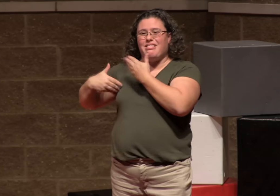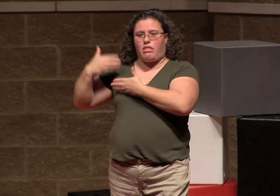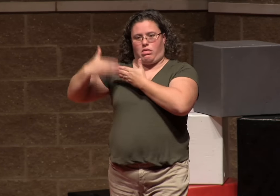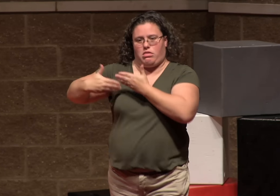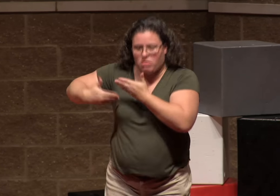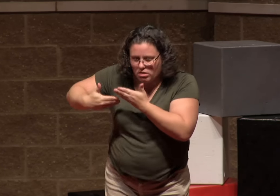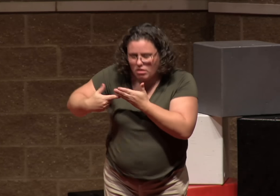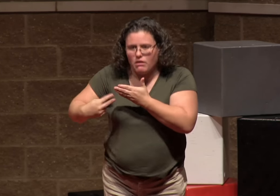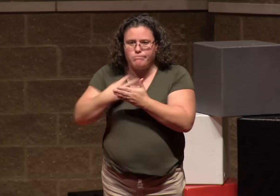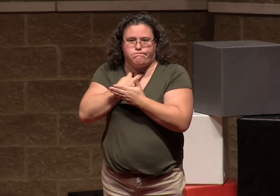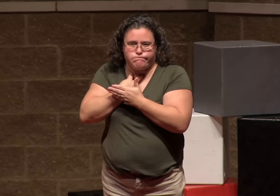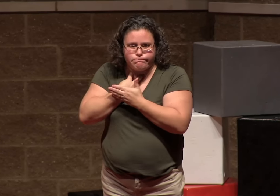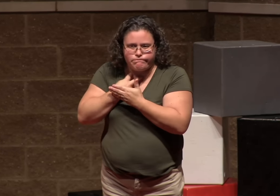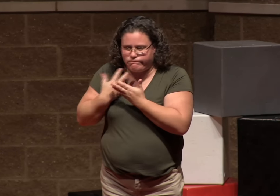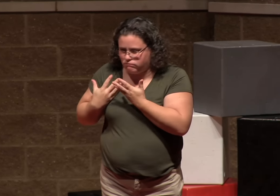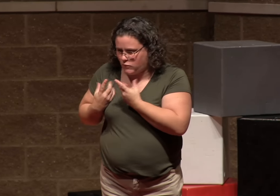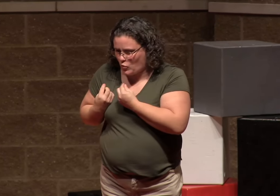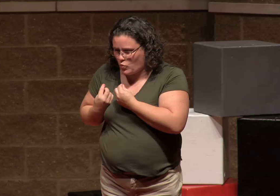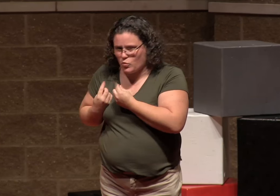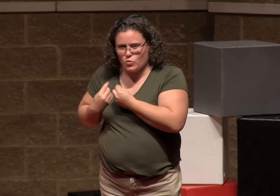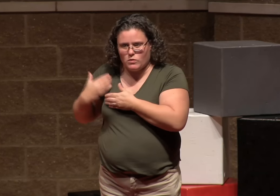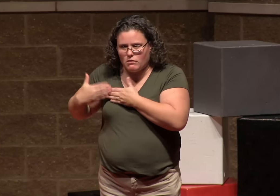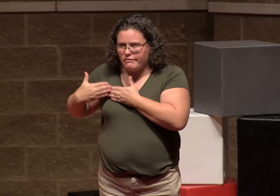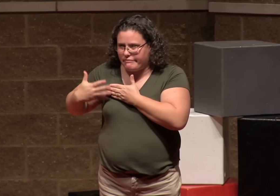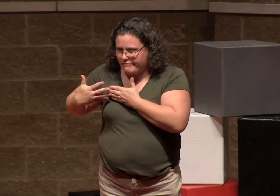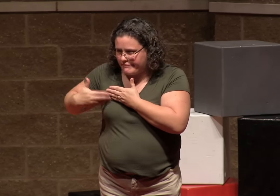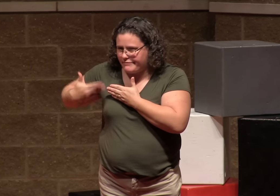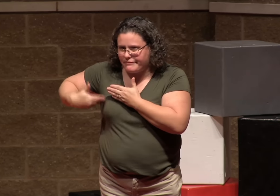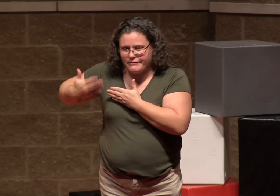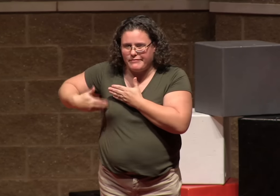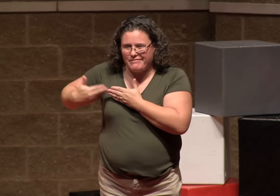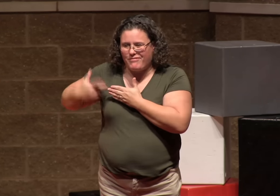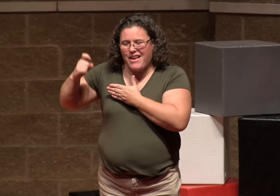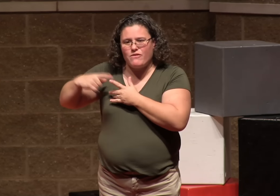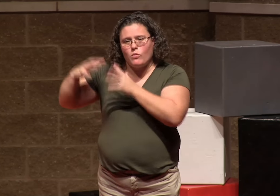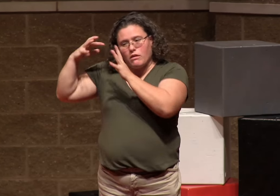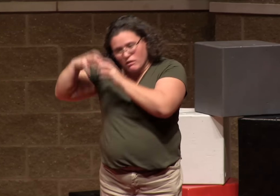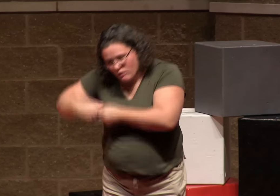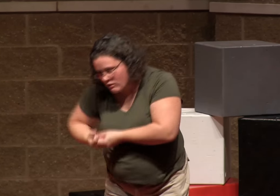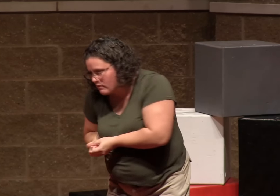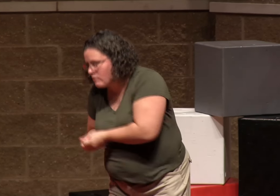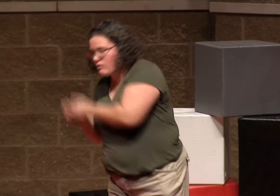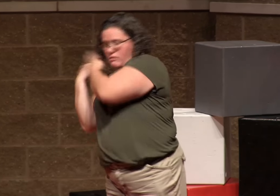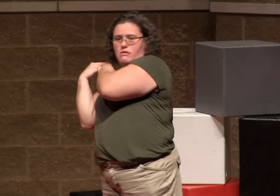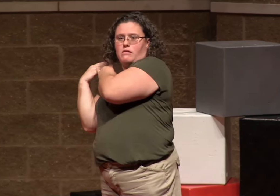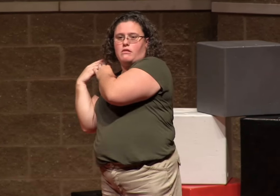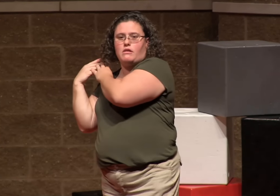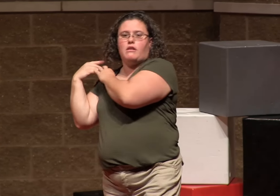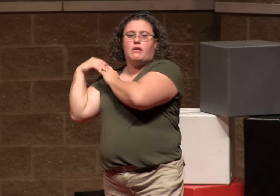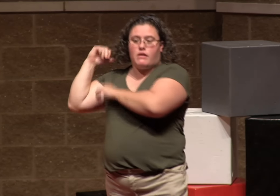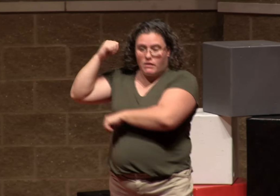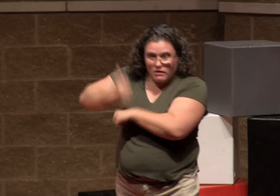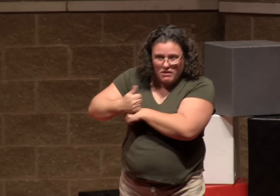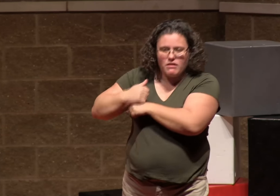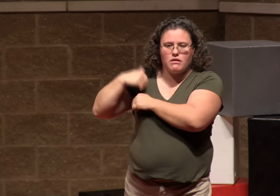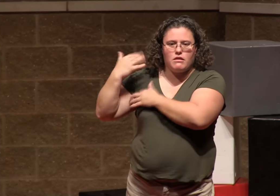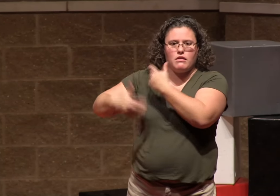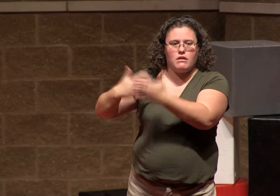So our organizations and clubs just kind of stopped. We didn't know how to visualize our communities.